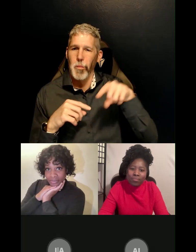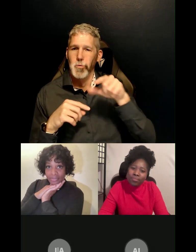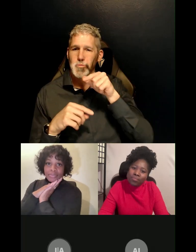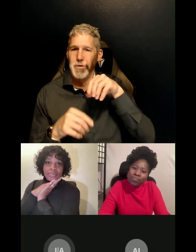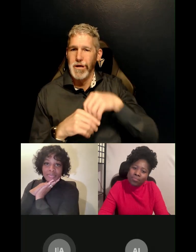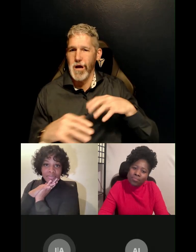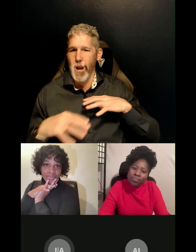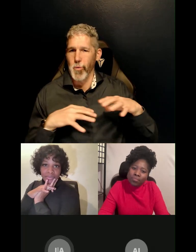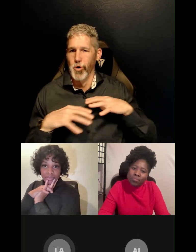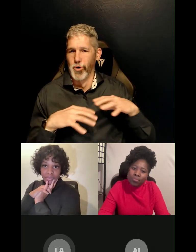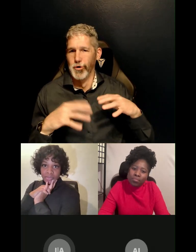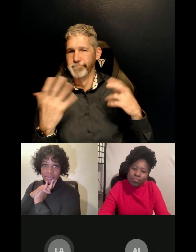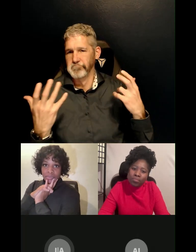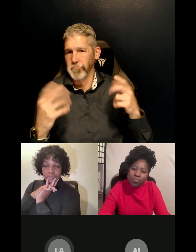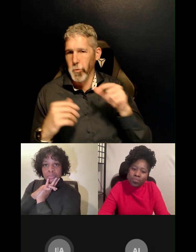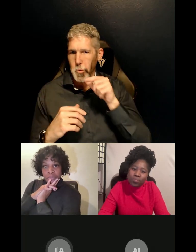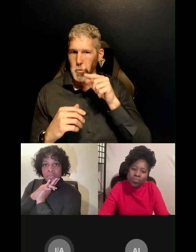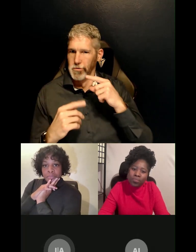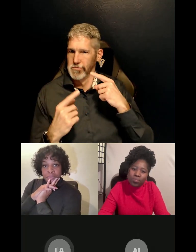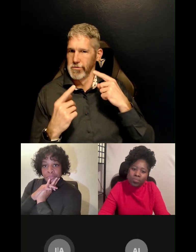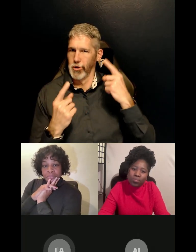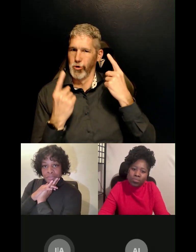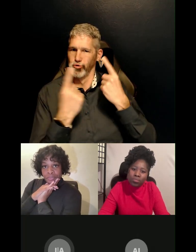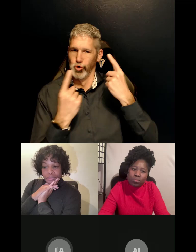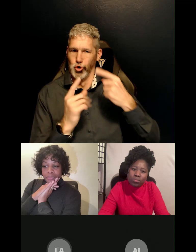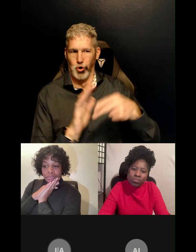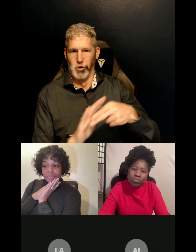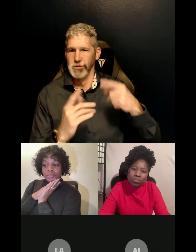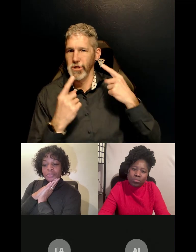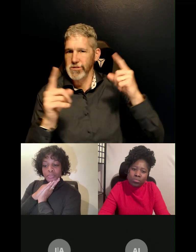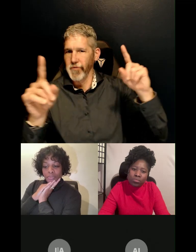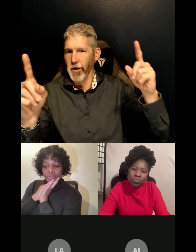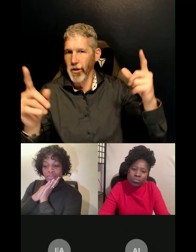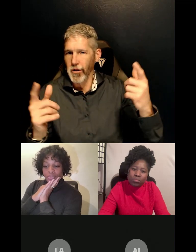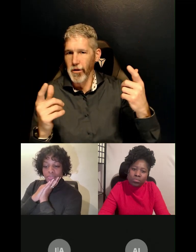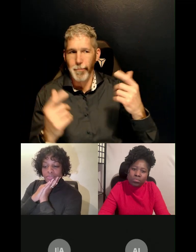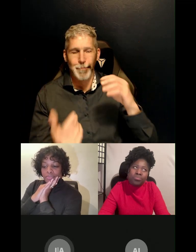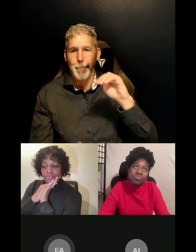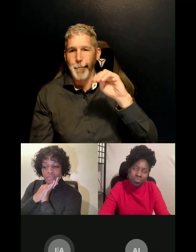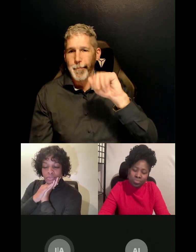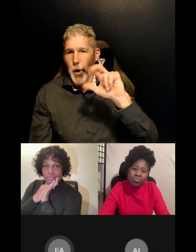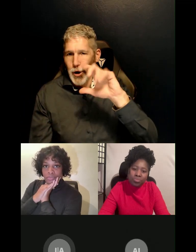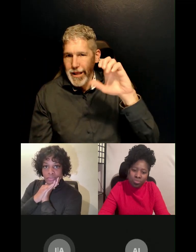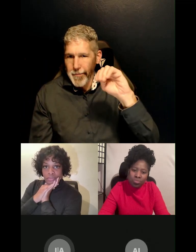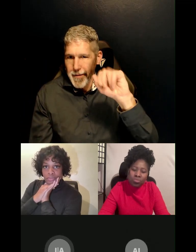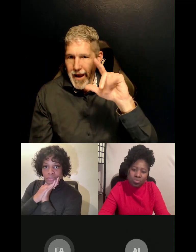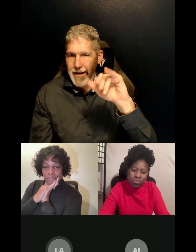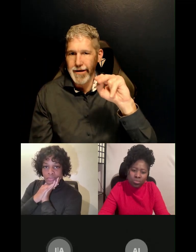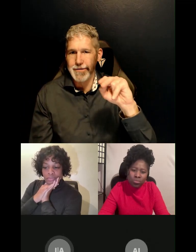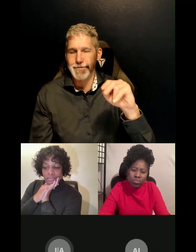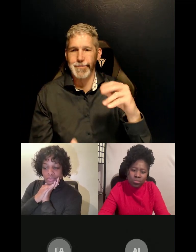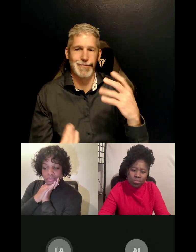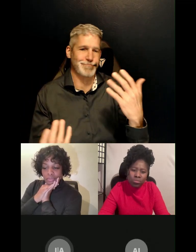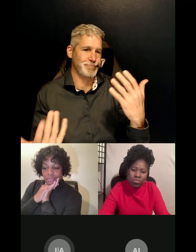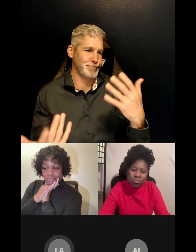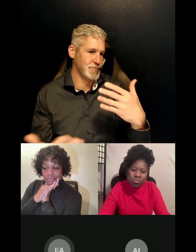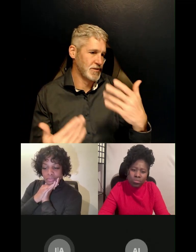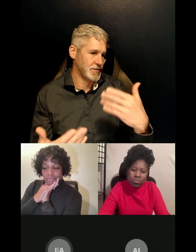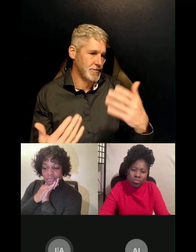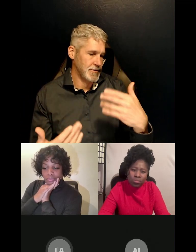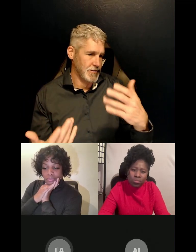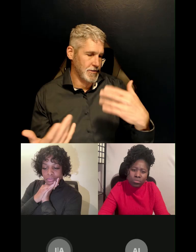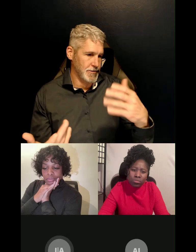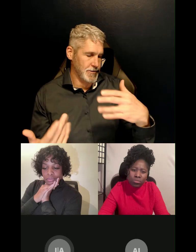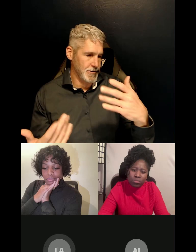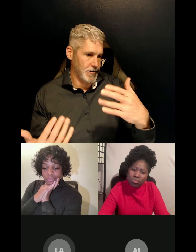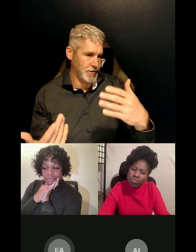So I am thinking about those who are in Hollywood, those who are, successful already.